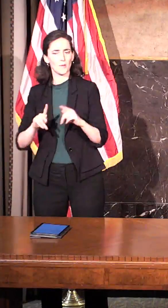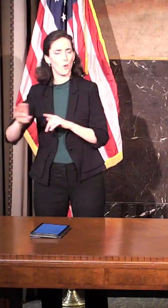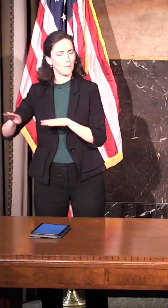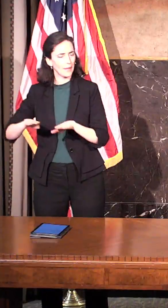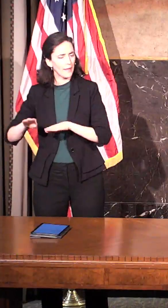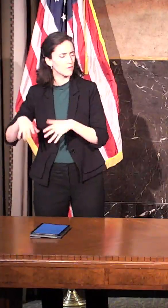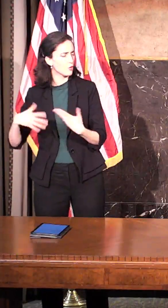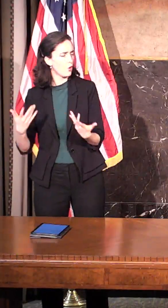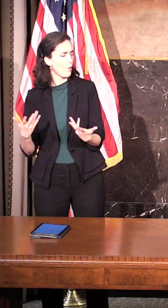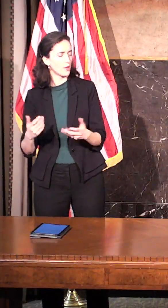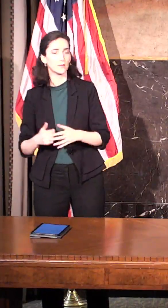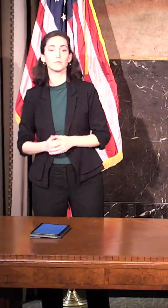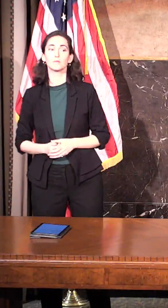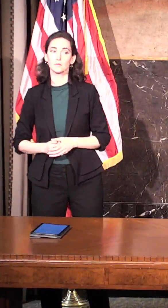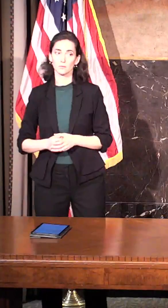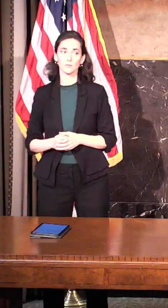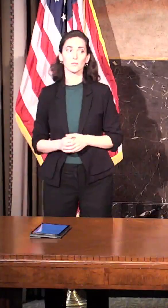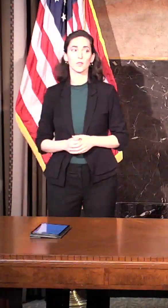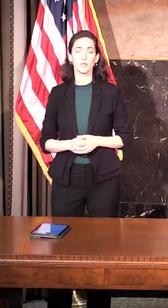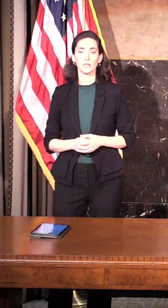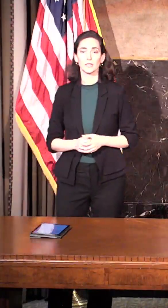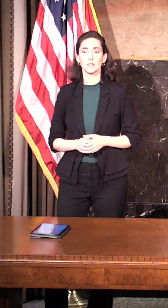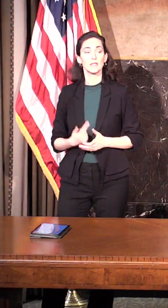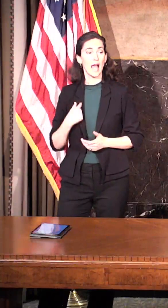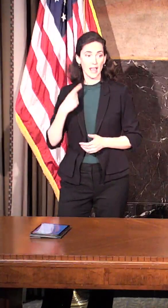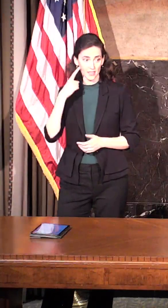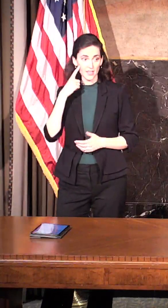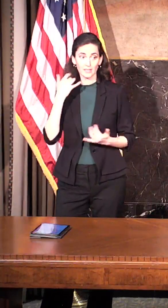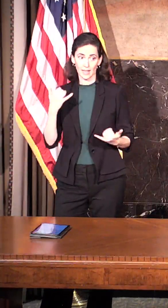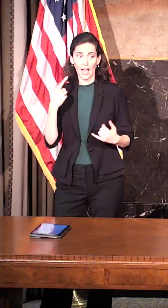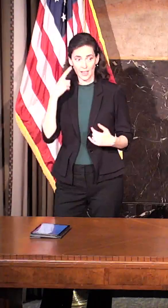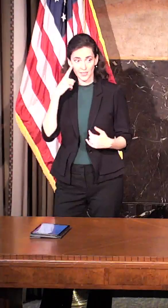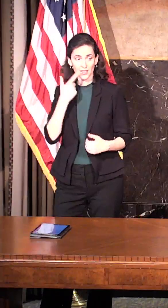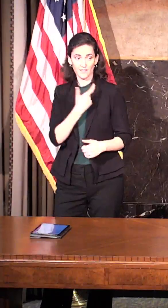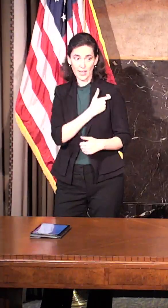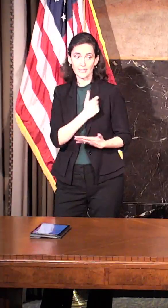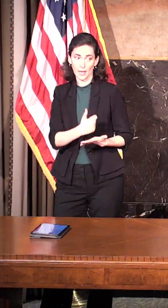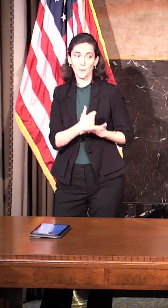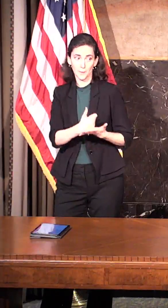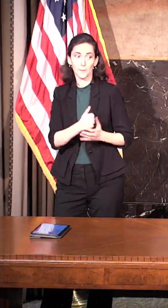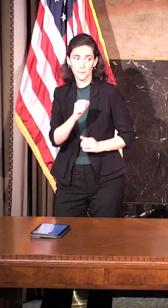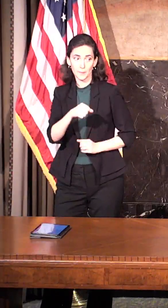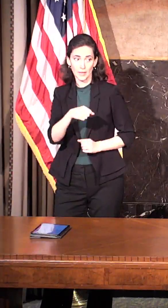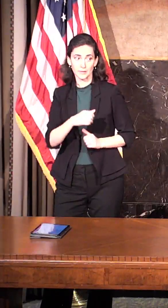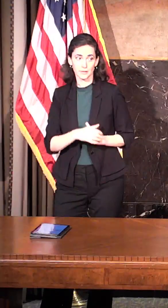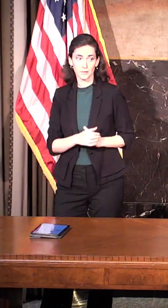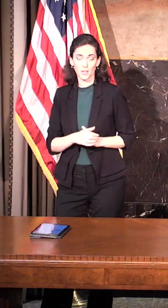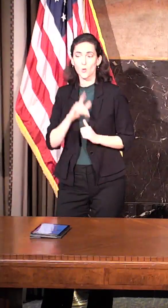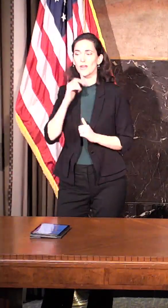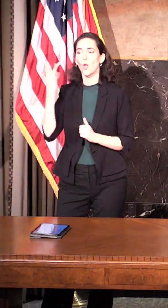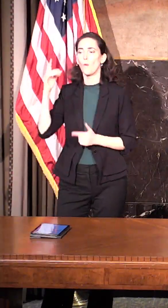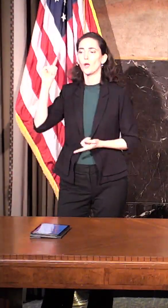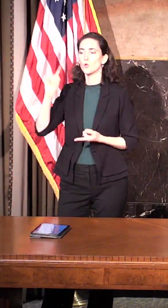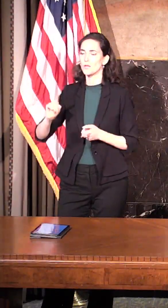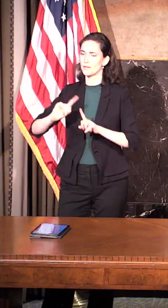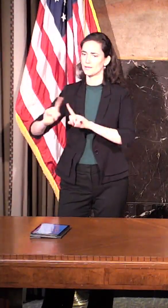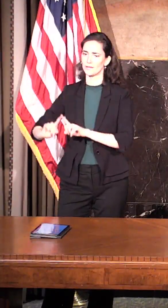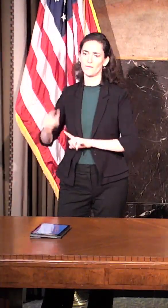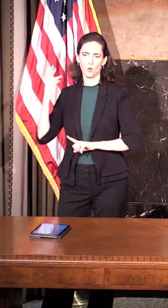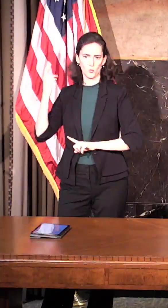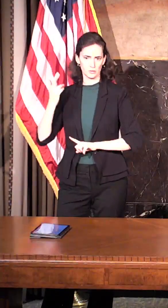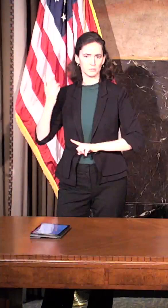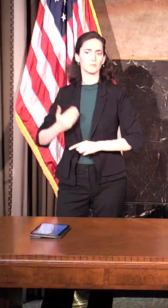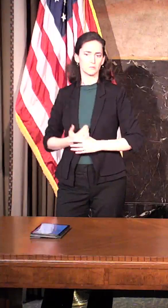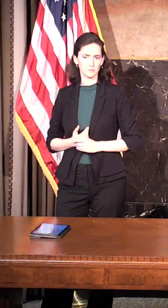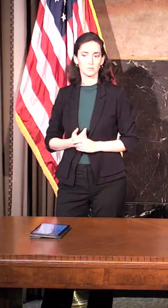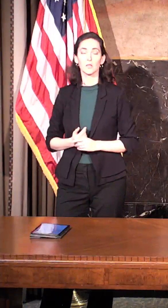what do you attribute it to? You know, I think at this point it does with the vaccine. I think it's certainly multifactorial. And, you know, we're coming